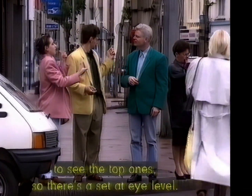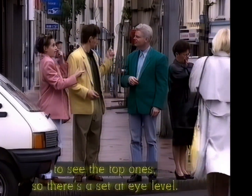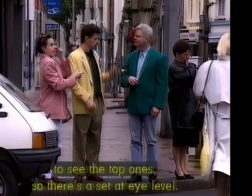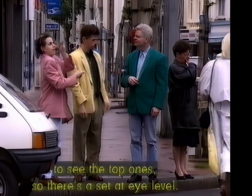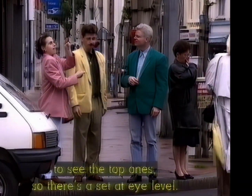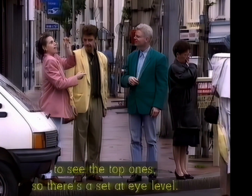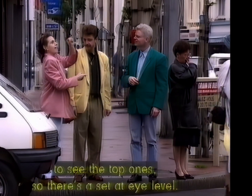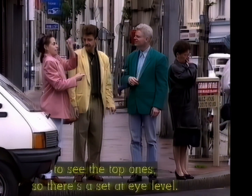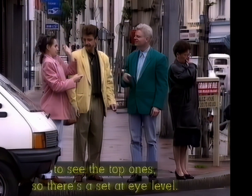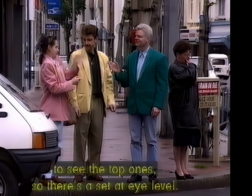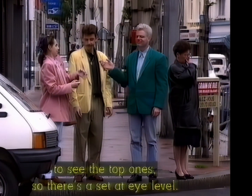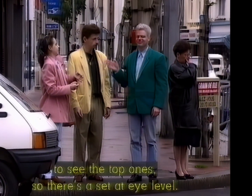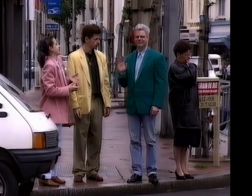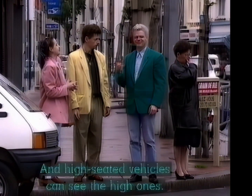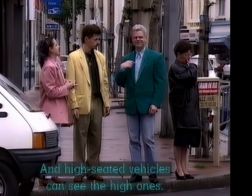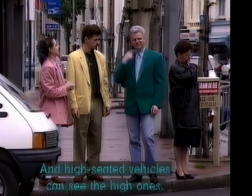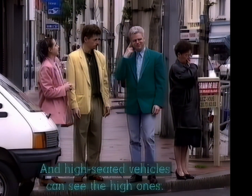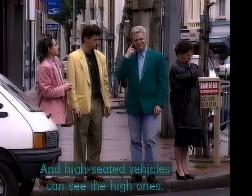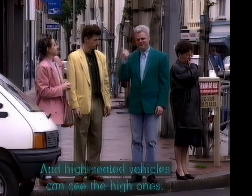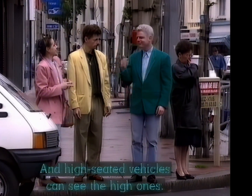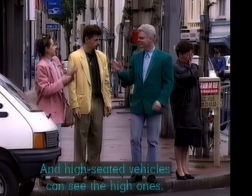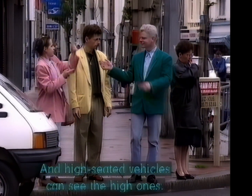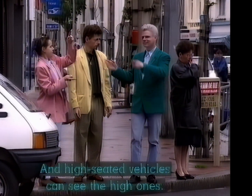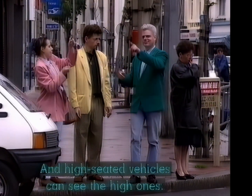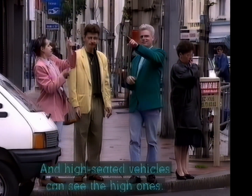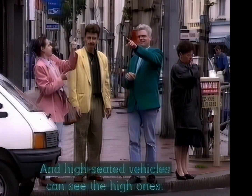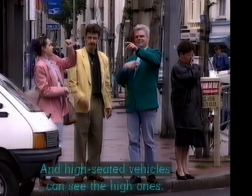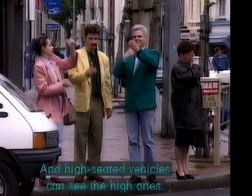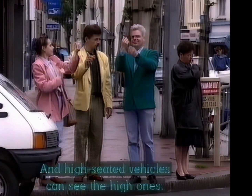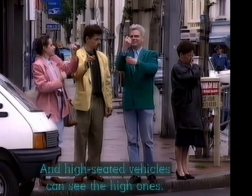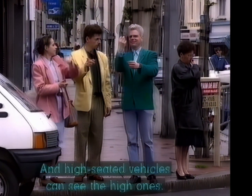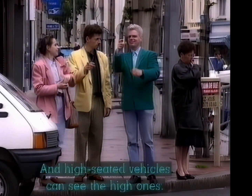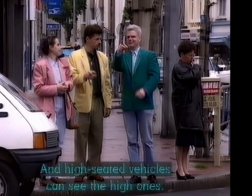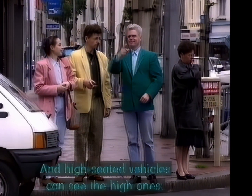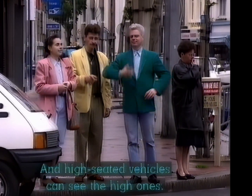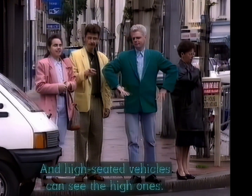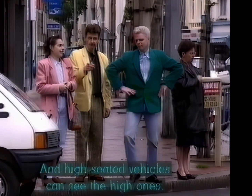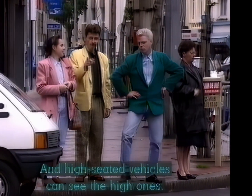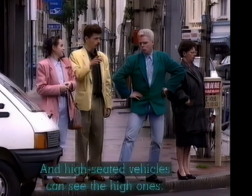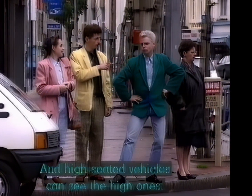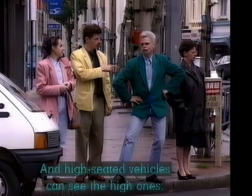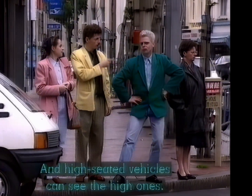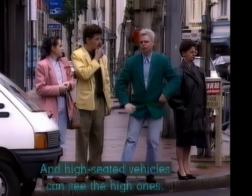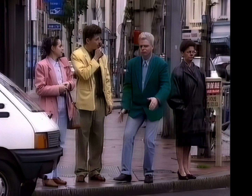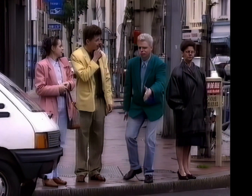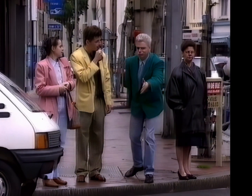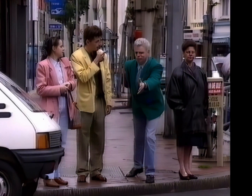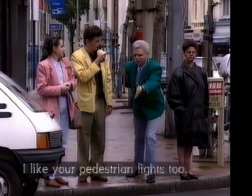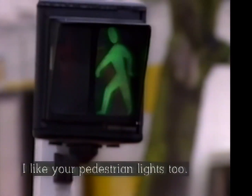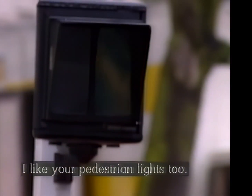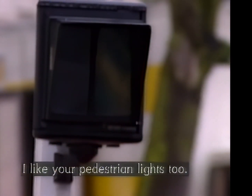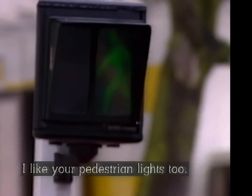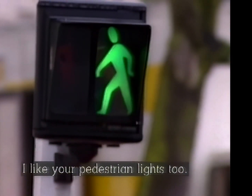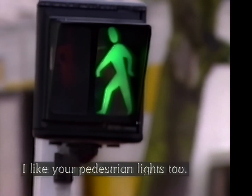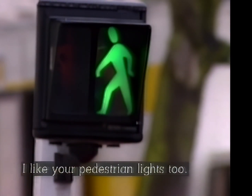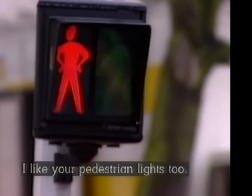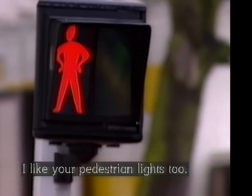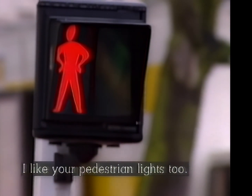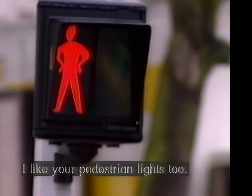vehicles, coaches and the like, and they can see the high ones. All right, I understand. And they can interchange higher or lower. I quite like your pedestrian